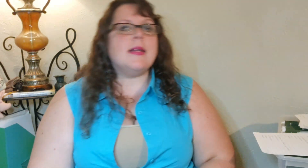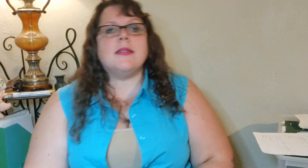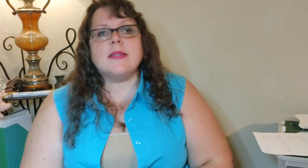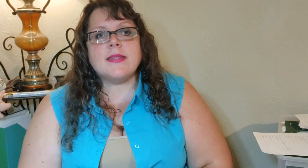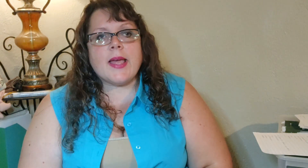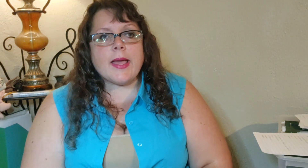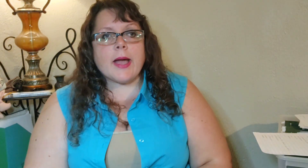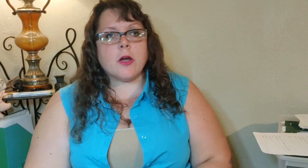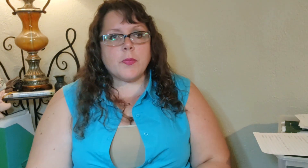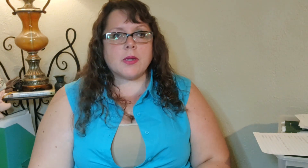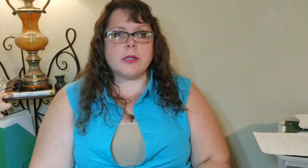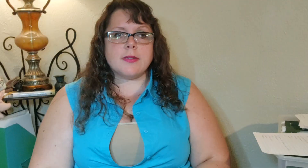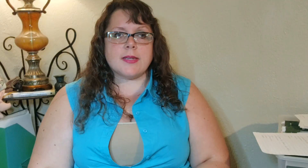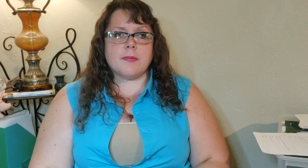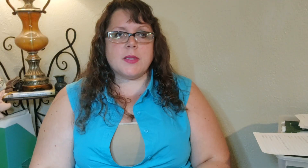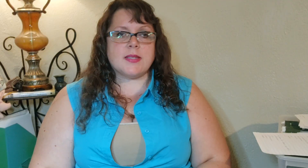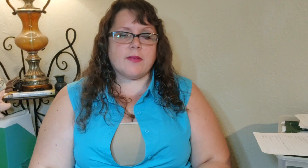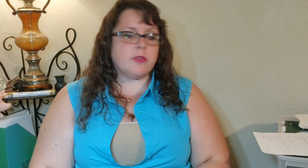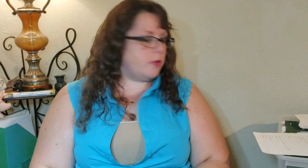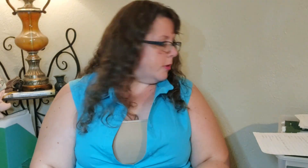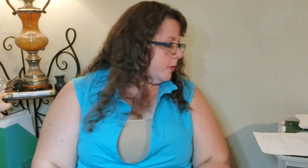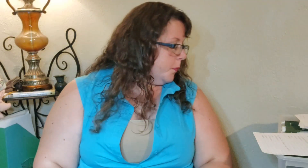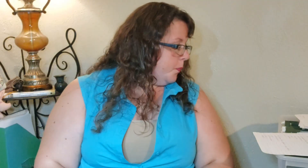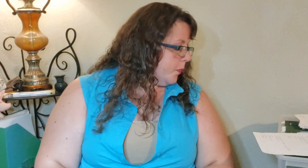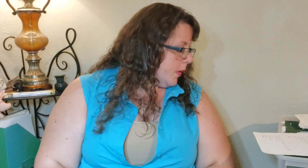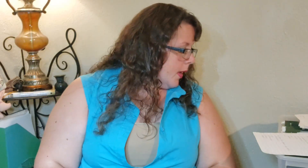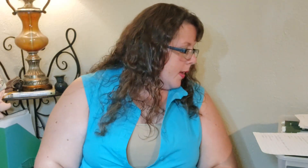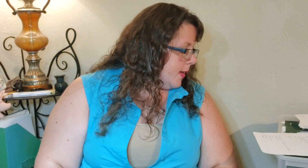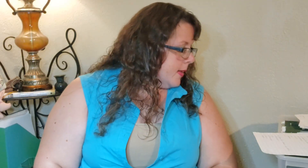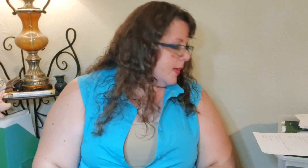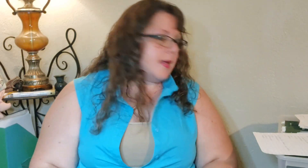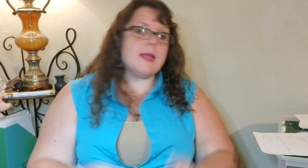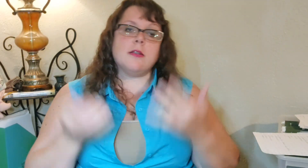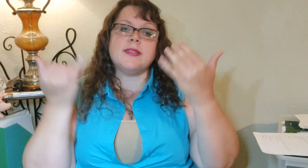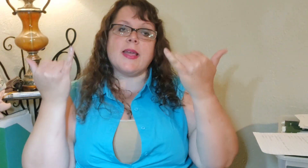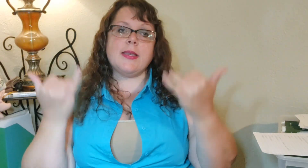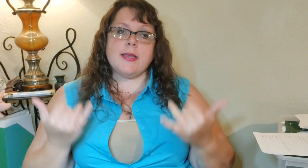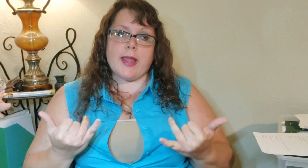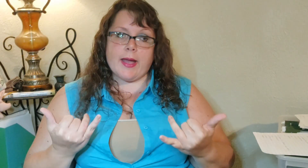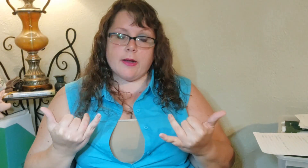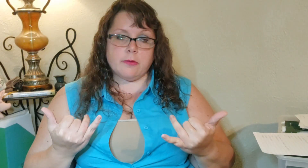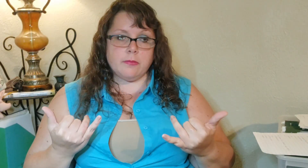And to say, I hope it clears up this afternoon, you say now,